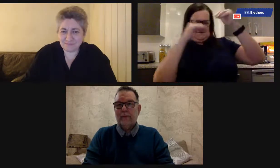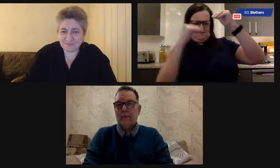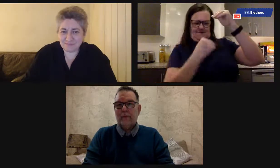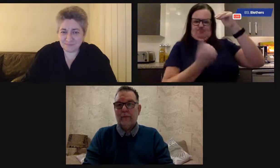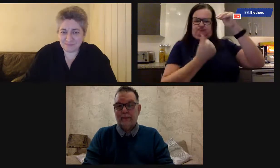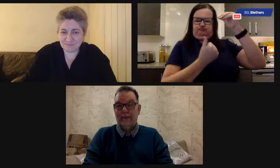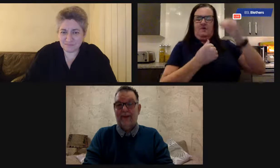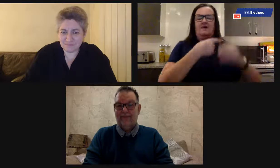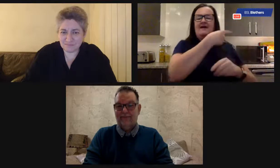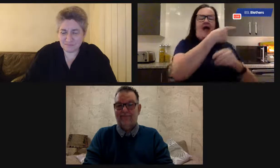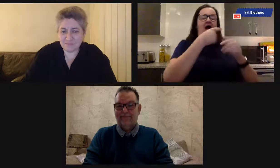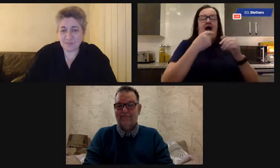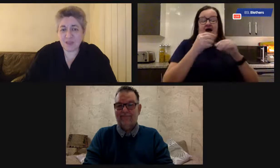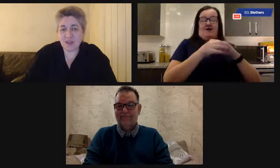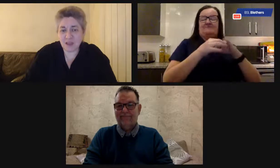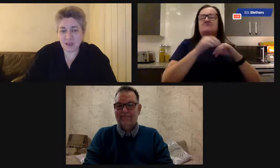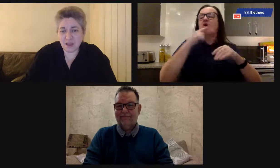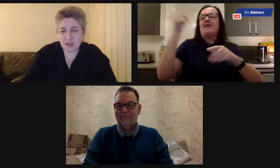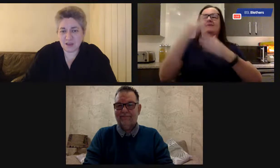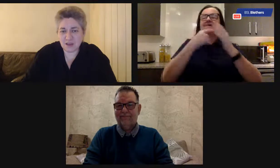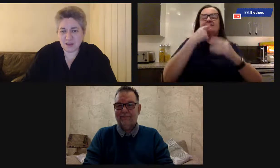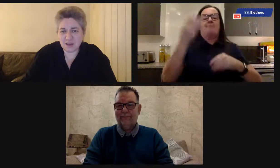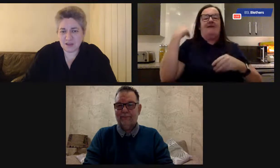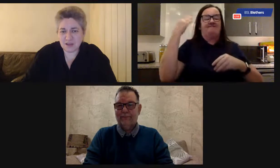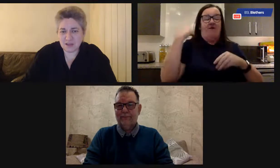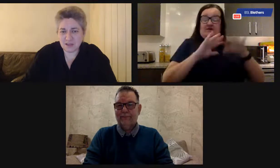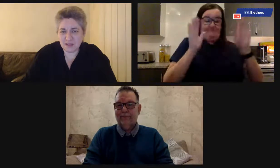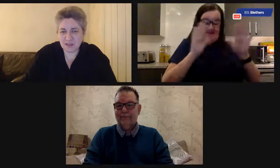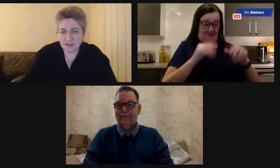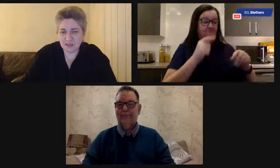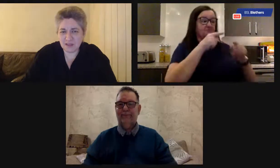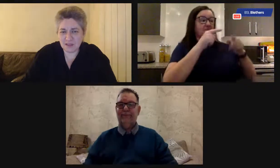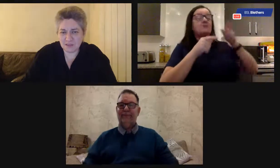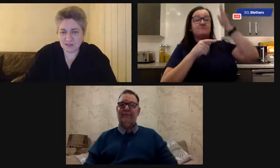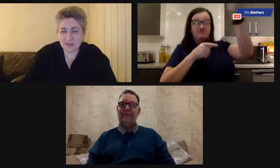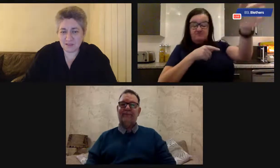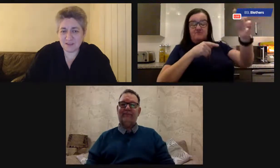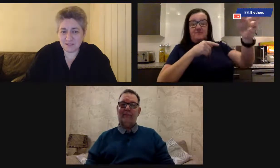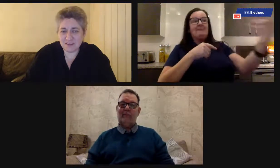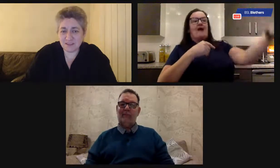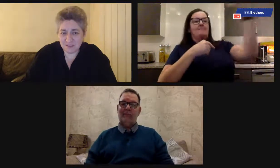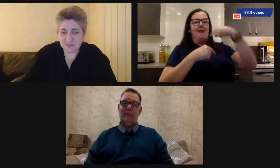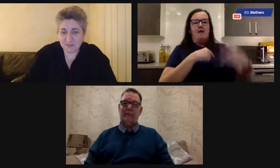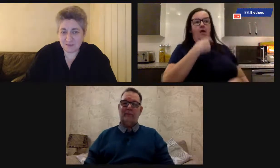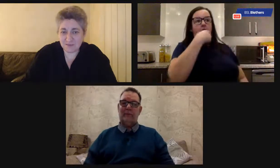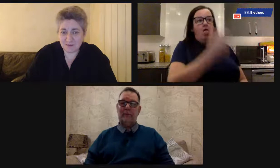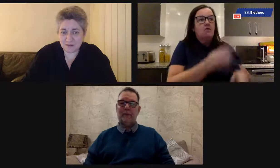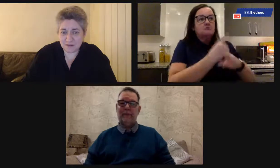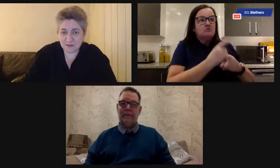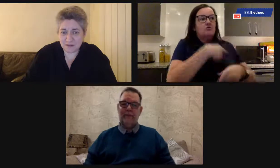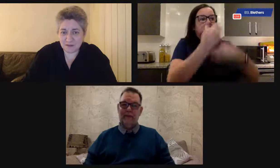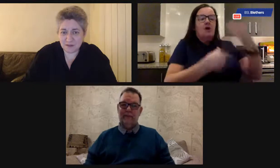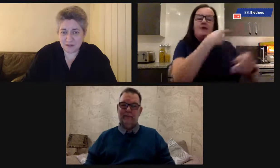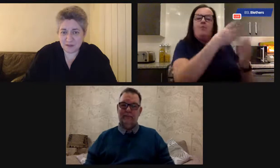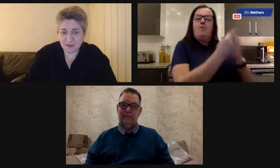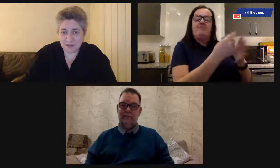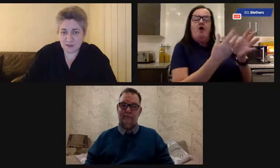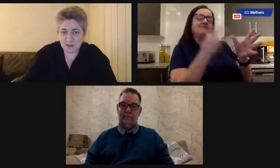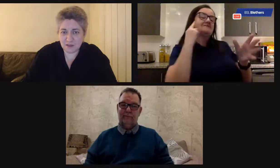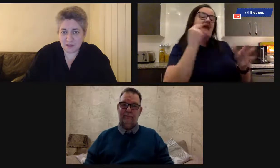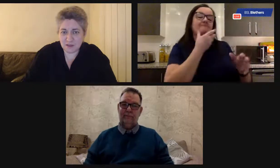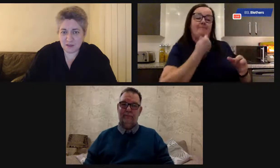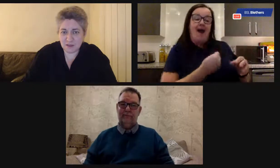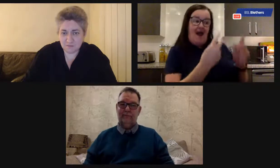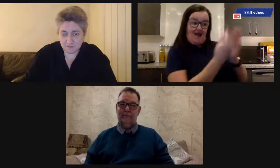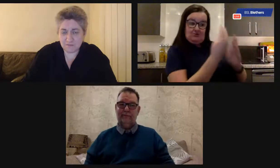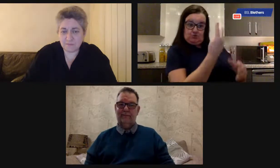said, you can, as long as your partner's 50. But he'd never told me at that time. He said I couldn't go,